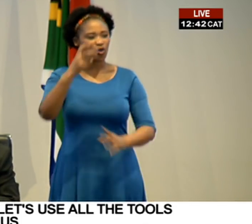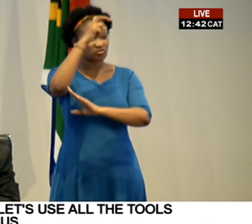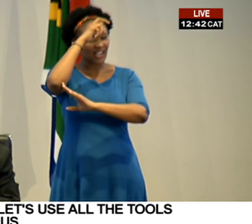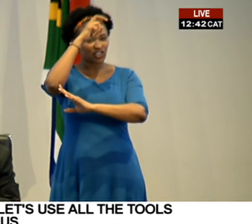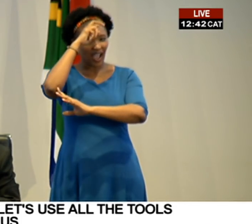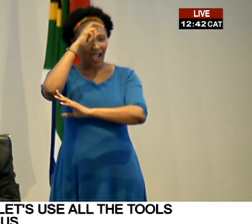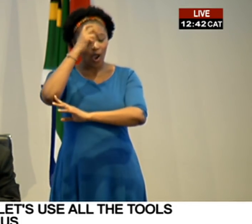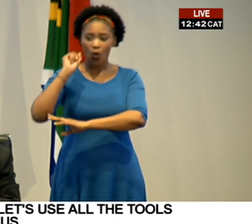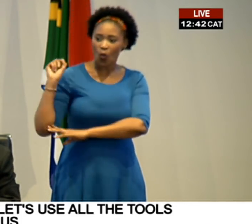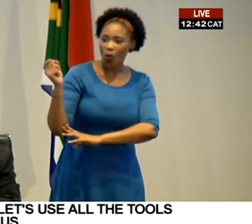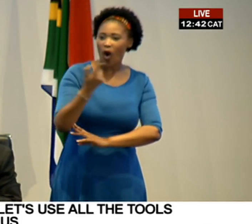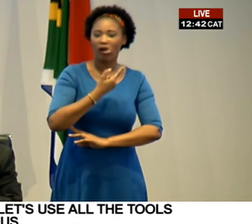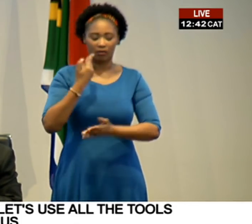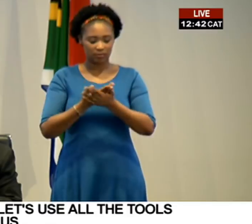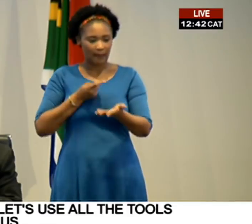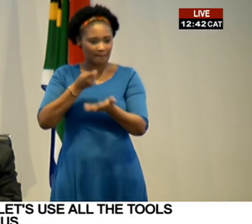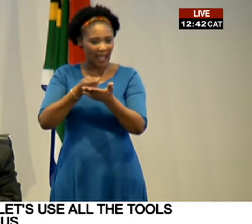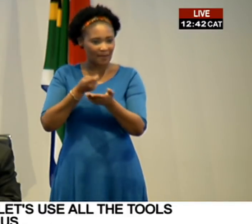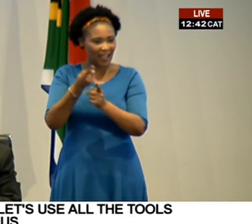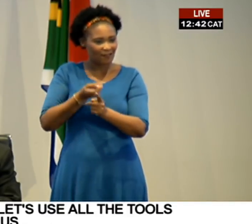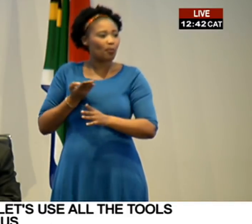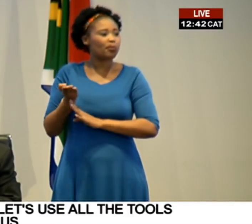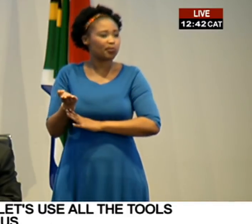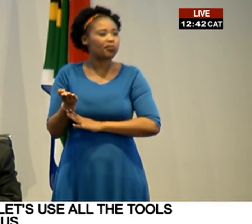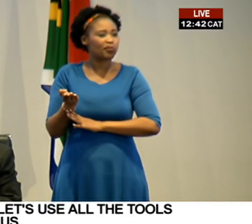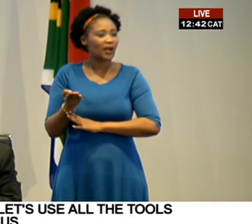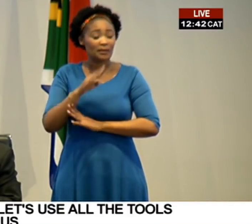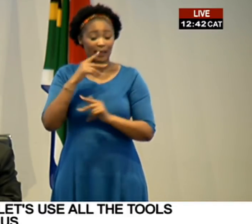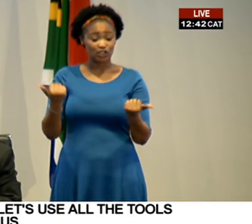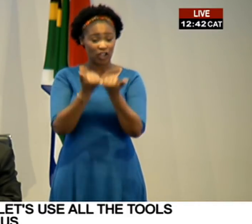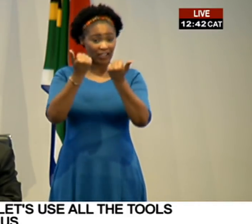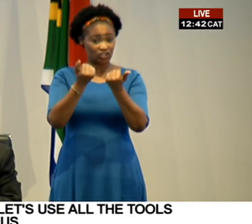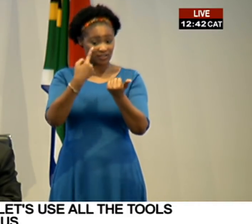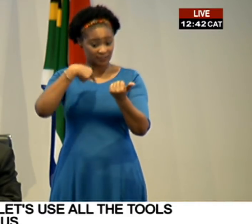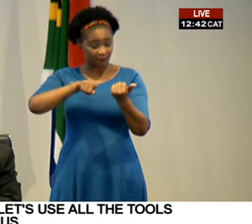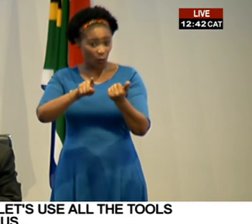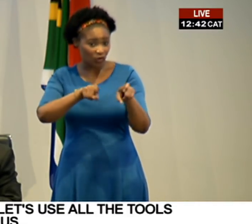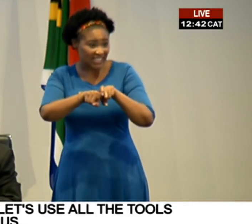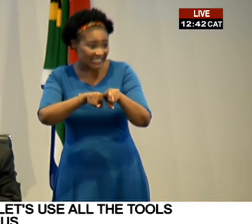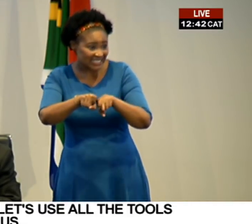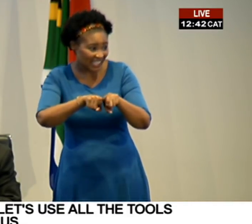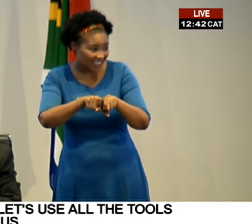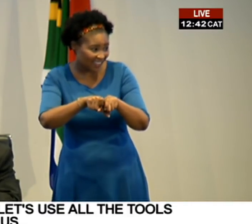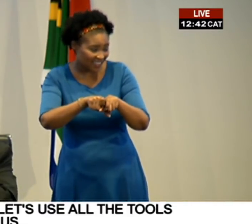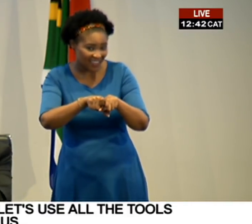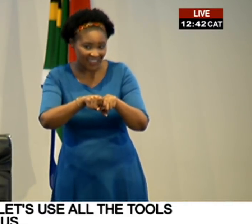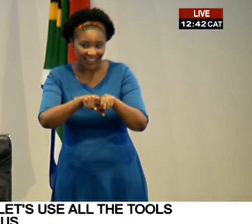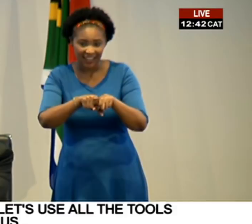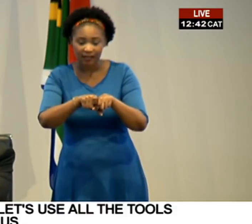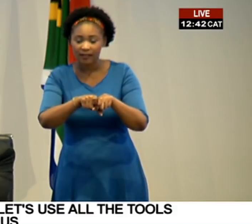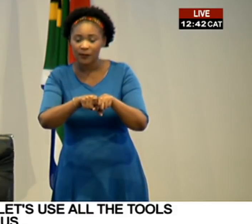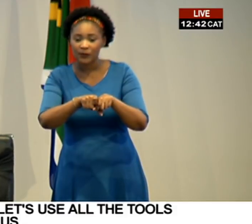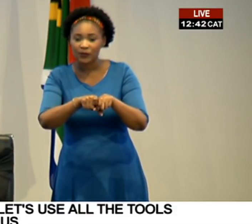buy through this platform. So soon our challenges when it comes to testing kits is going to